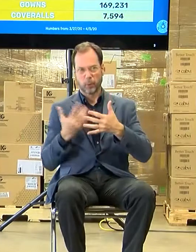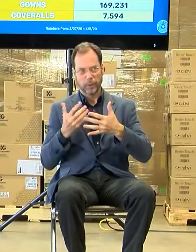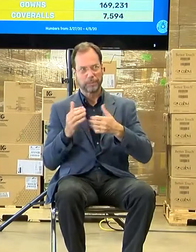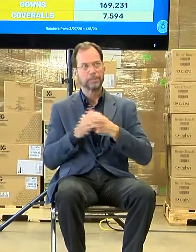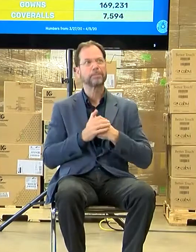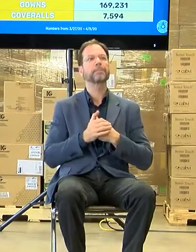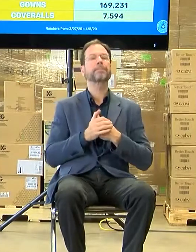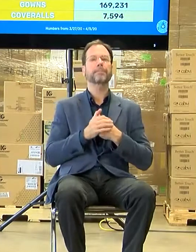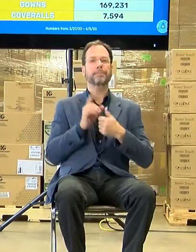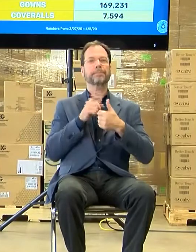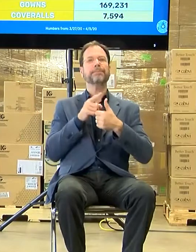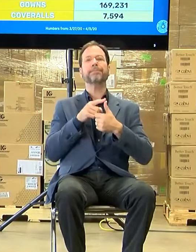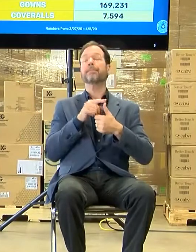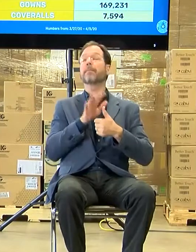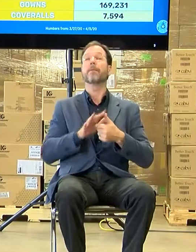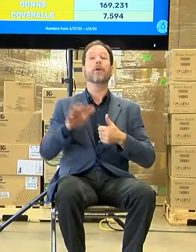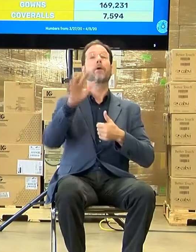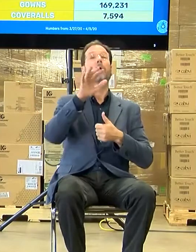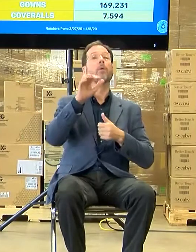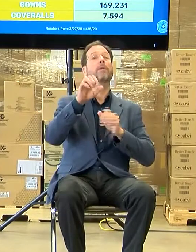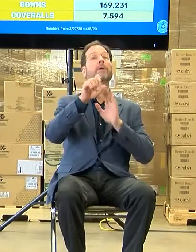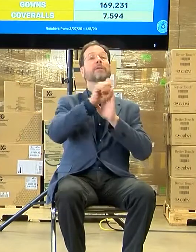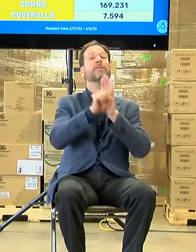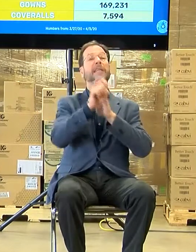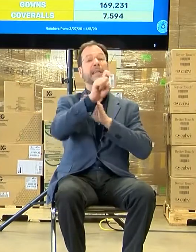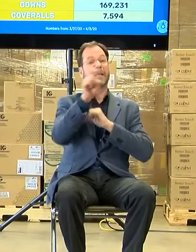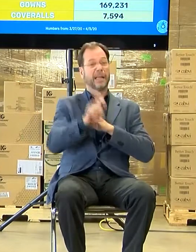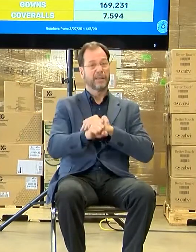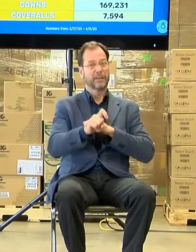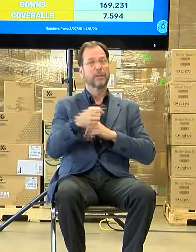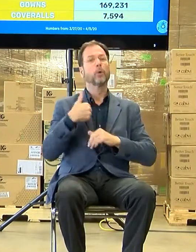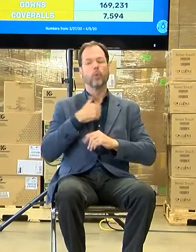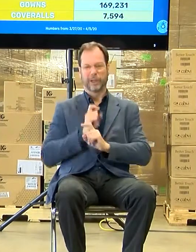we distributed across the state of Texas